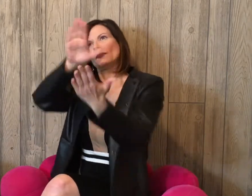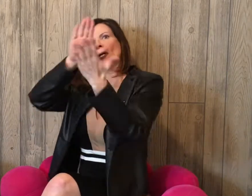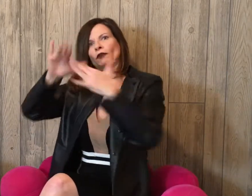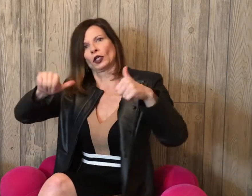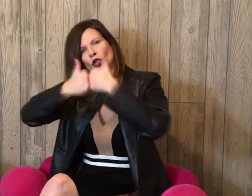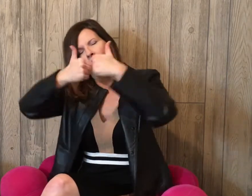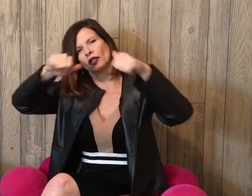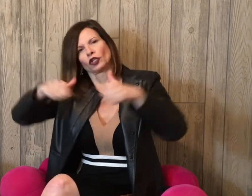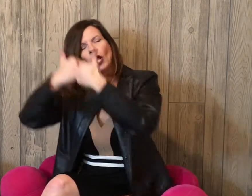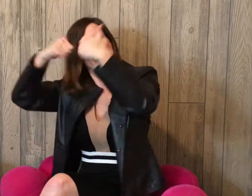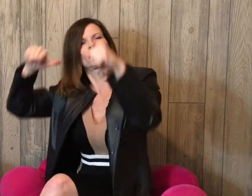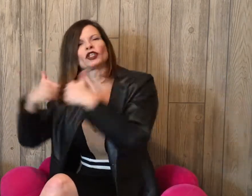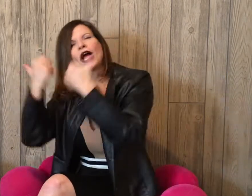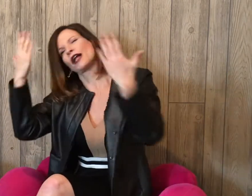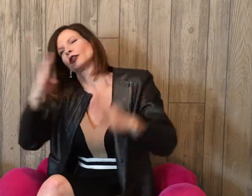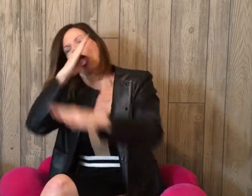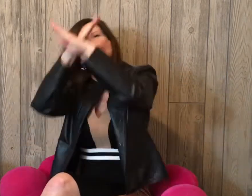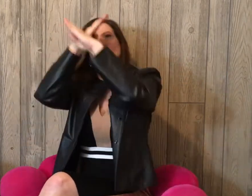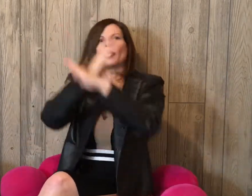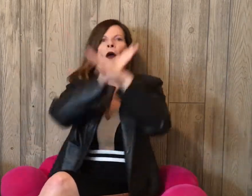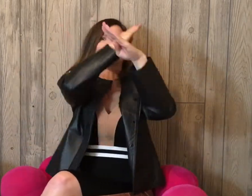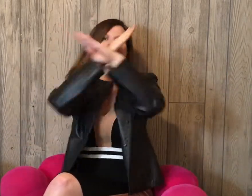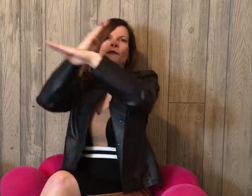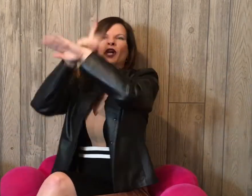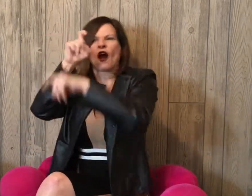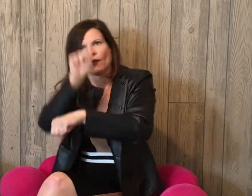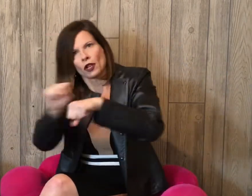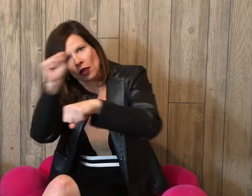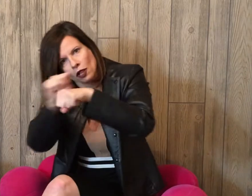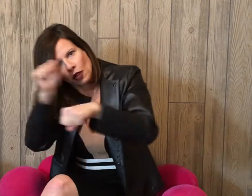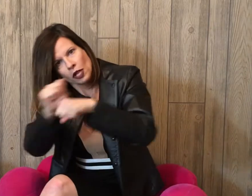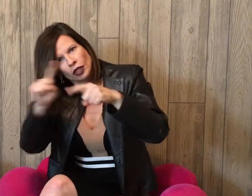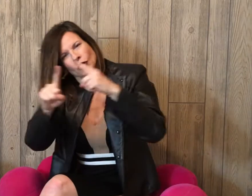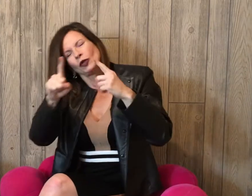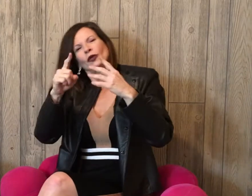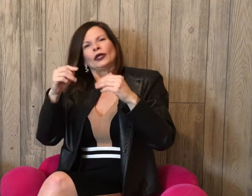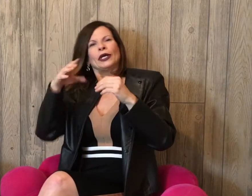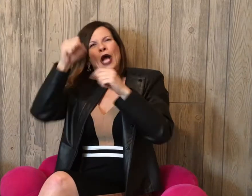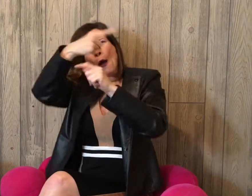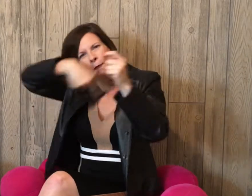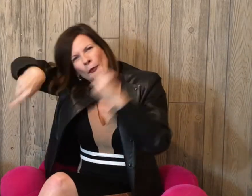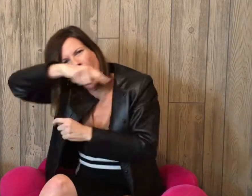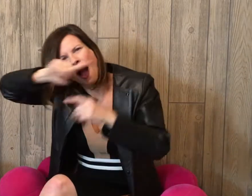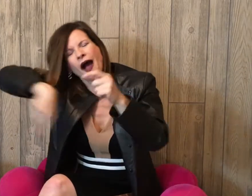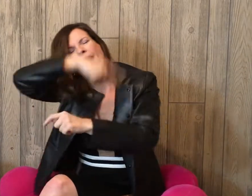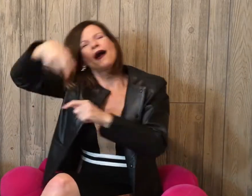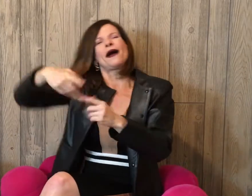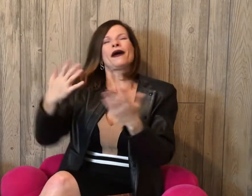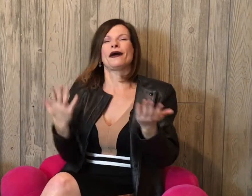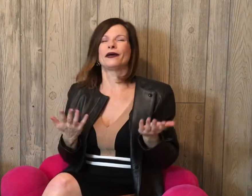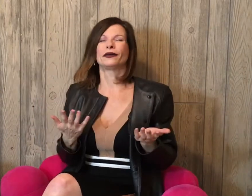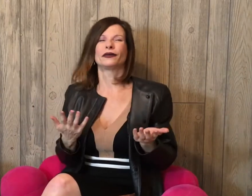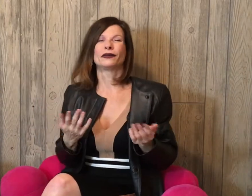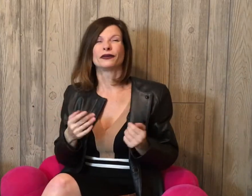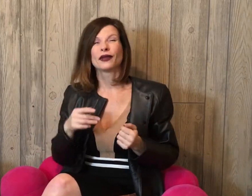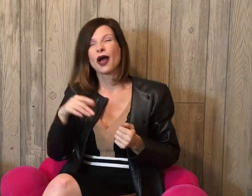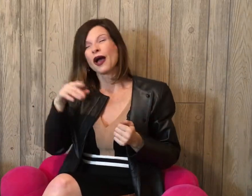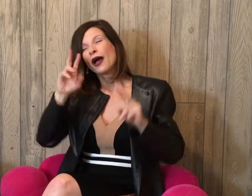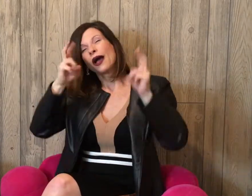for us, to face every day and obstacles coming at us left and right. We have to work so hard just to